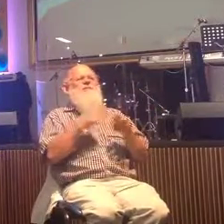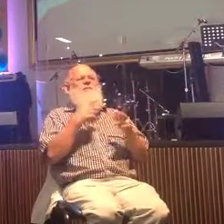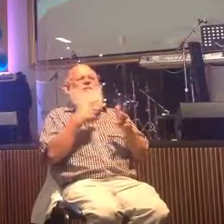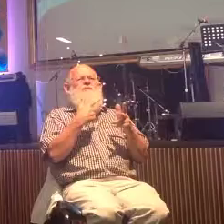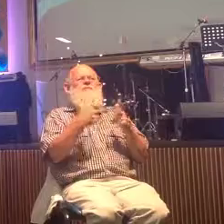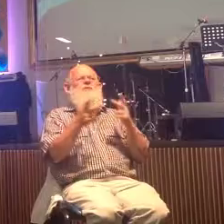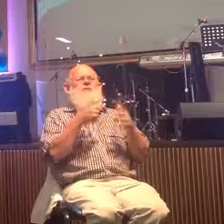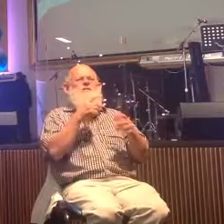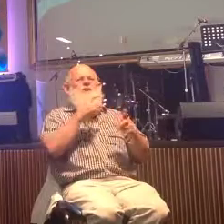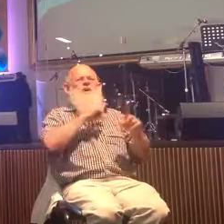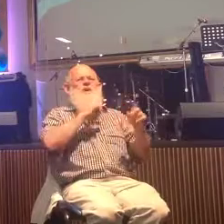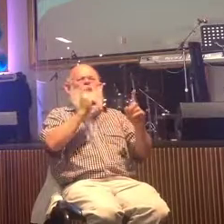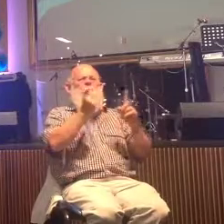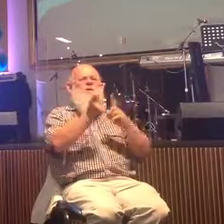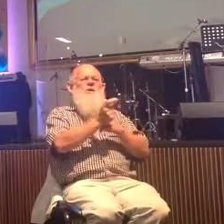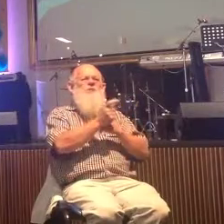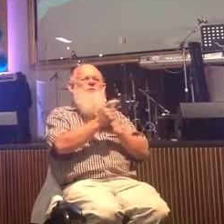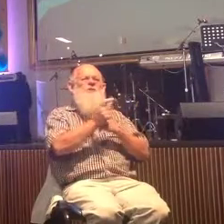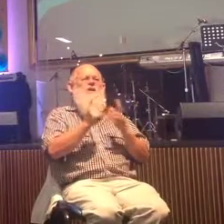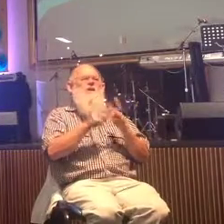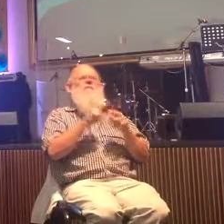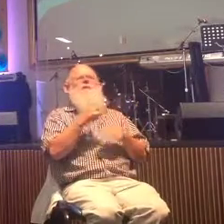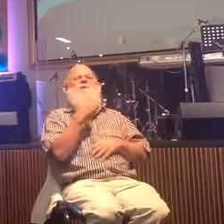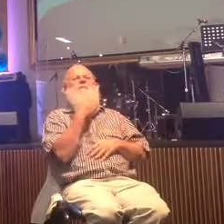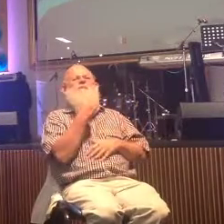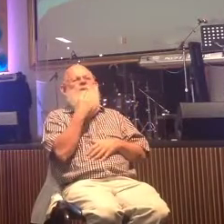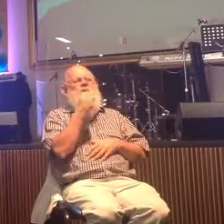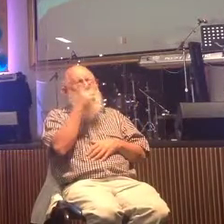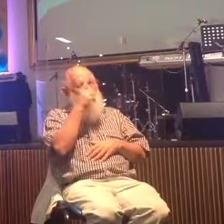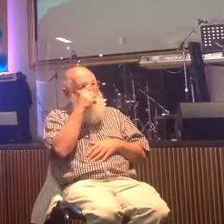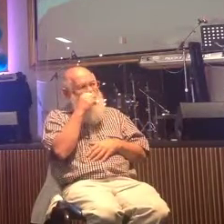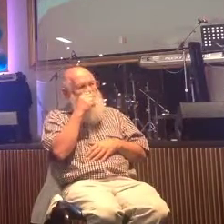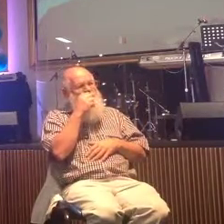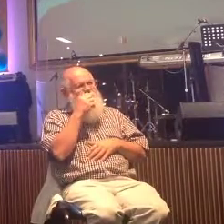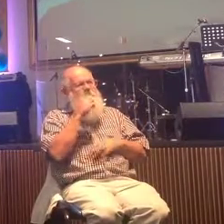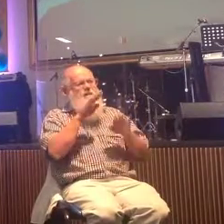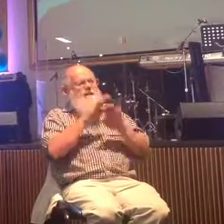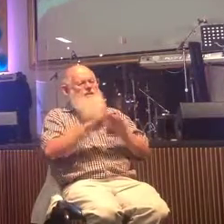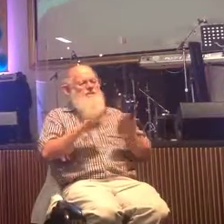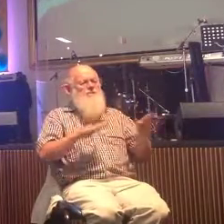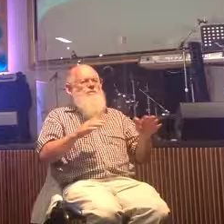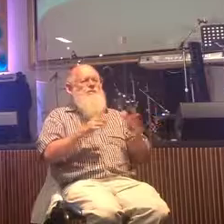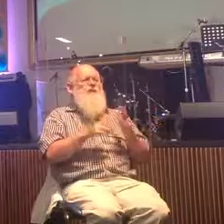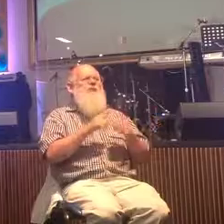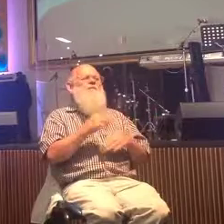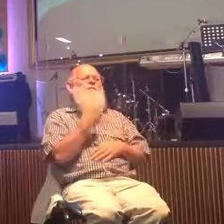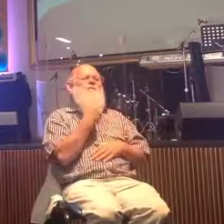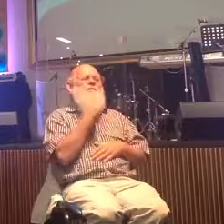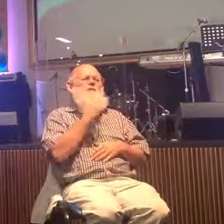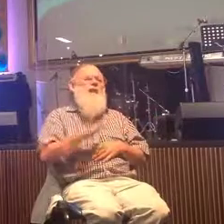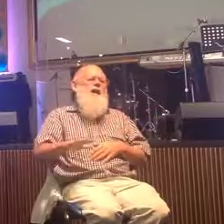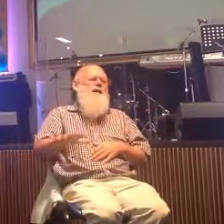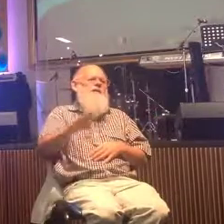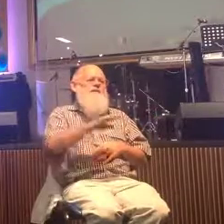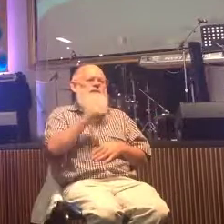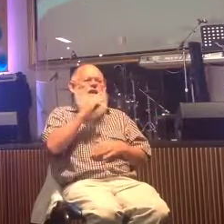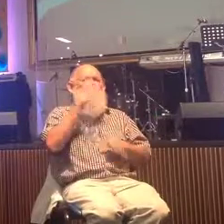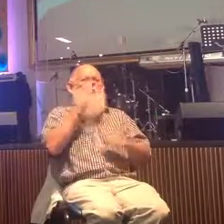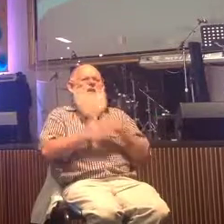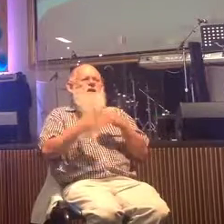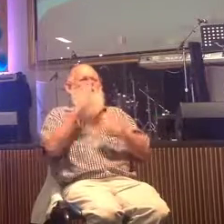false culture of the world for the Jewish people. So the kids of the Jewish area, their parents would have said, don't ever, ever,